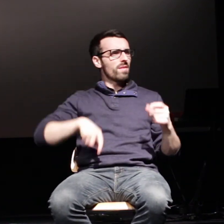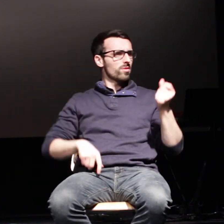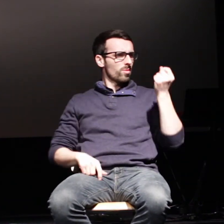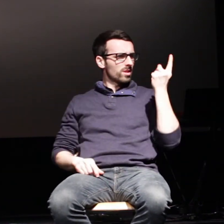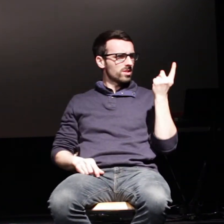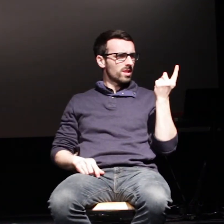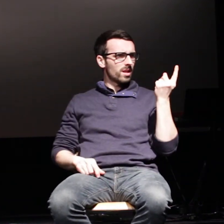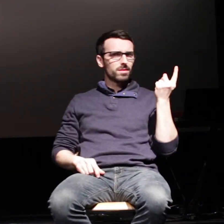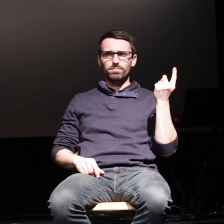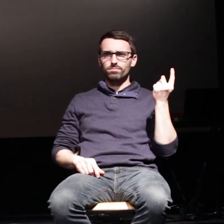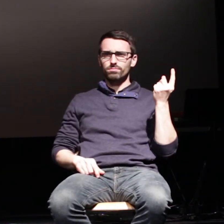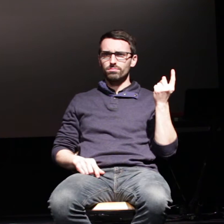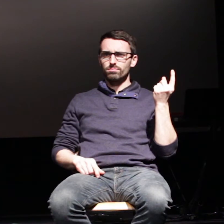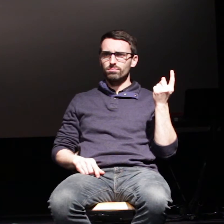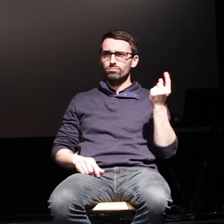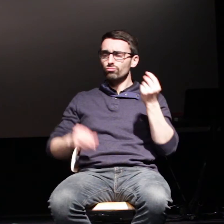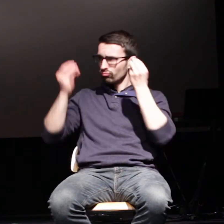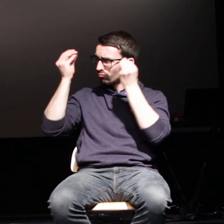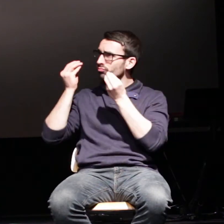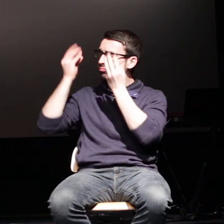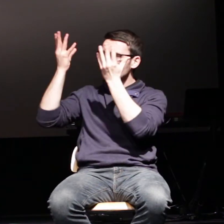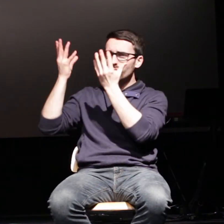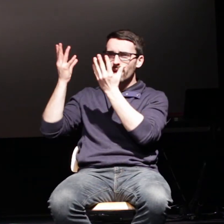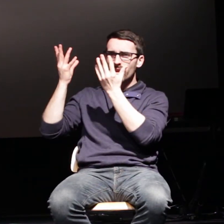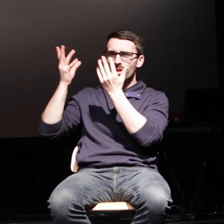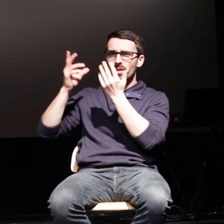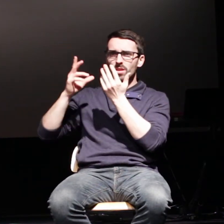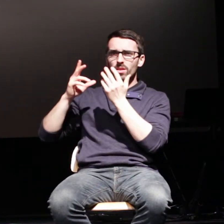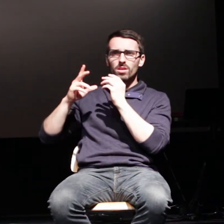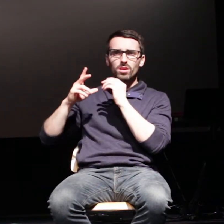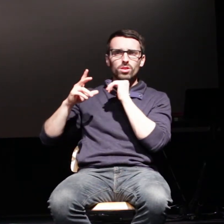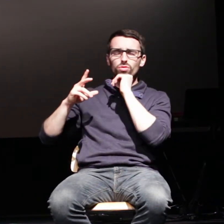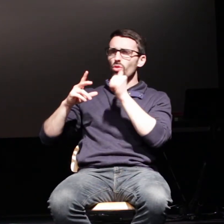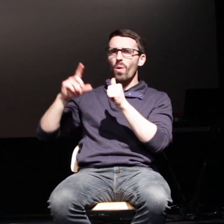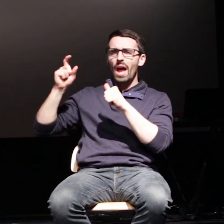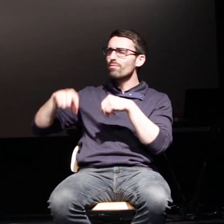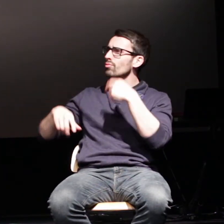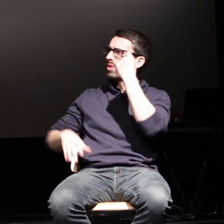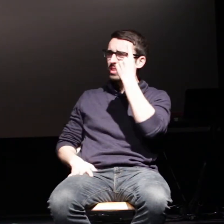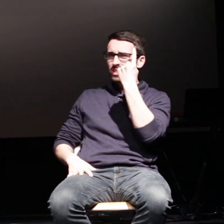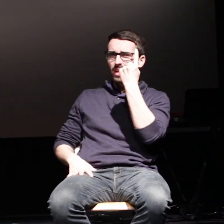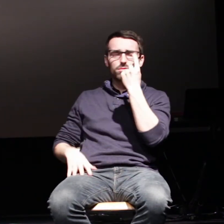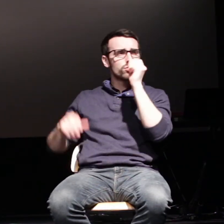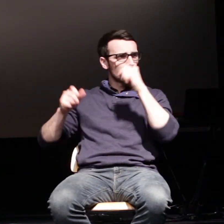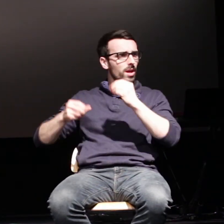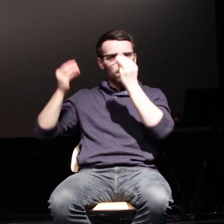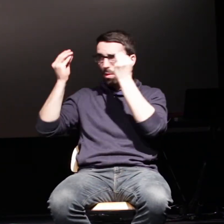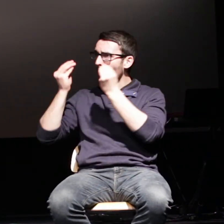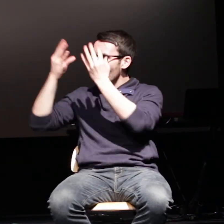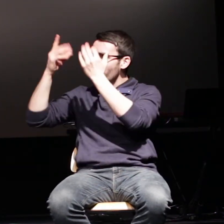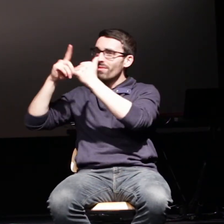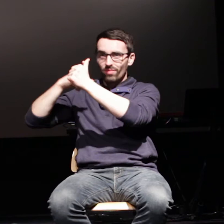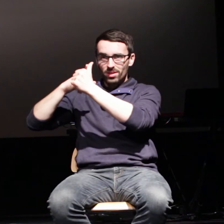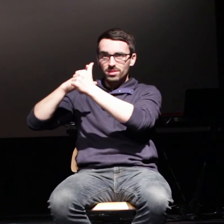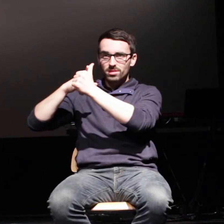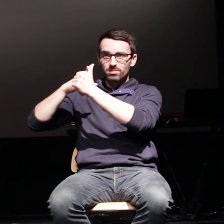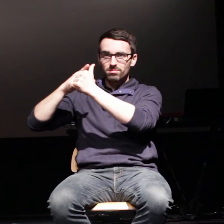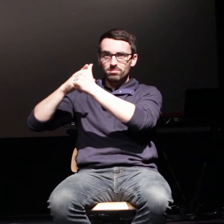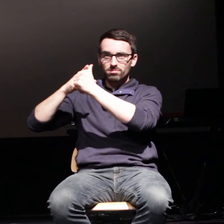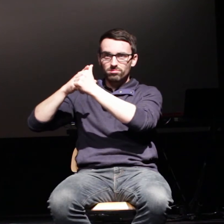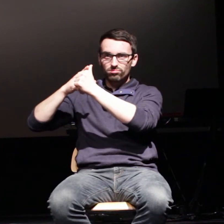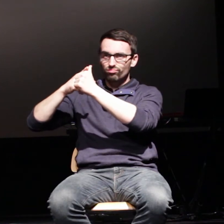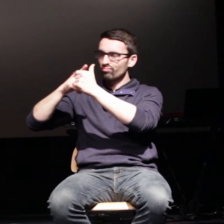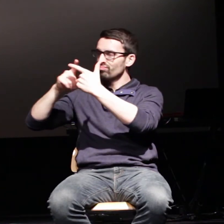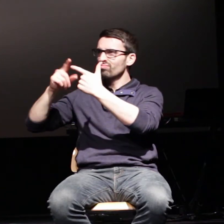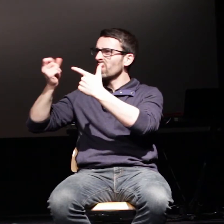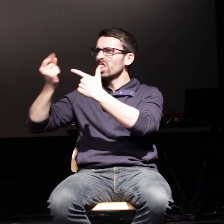not necessary in the equation for you to be able to obey him. You can obey even if you don't understand. You can